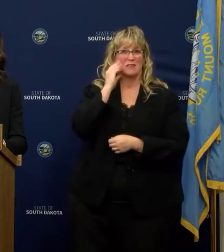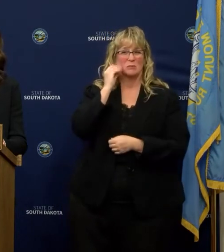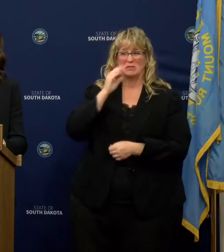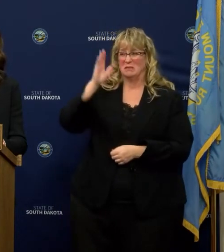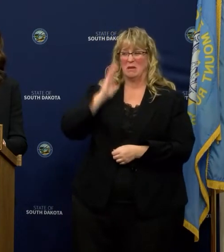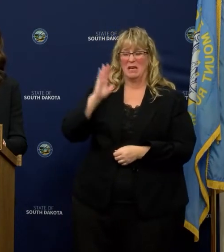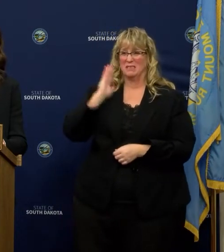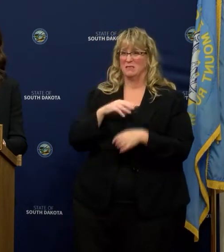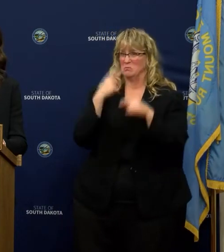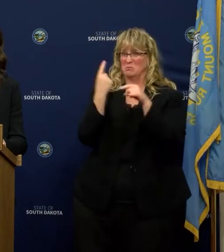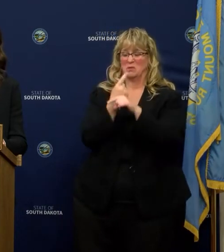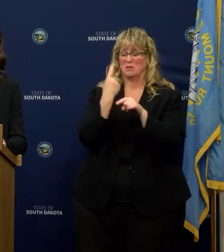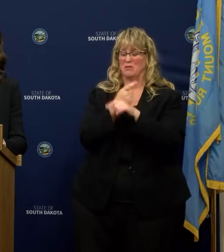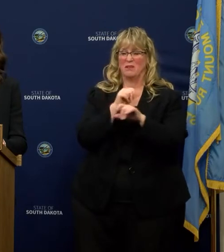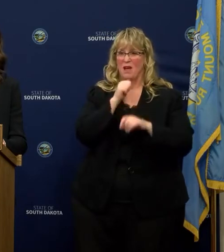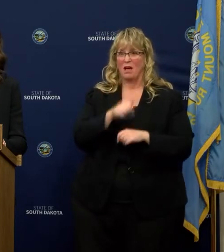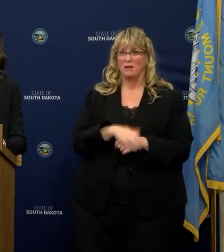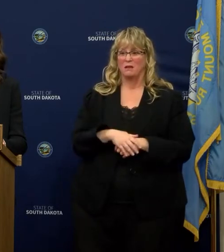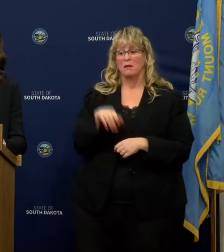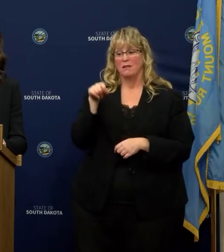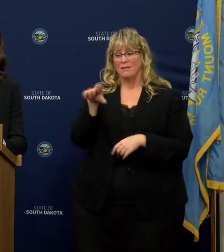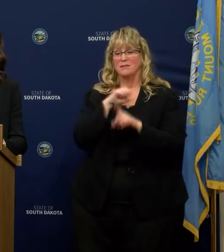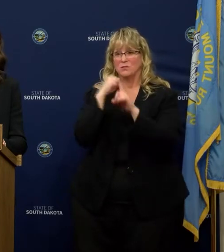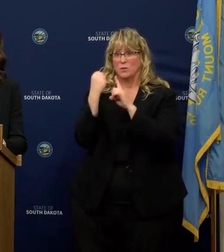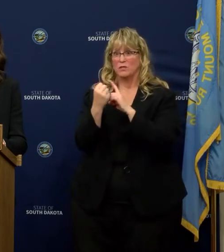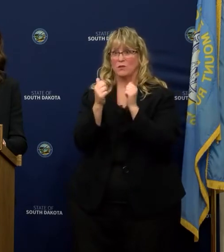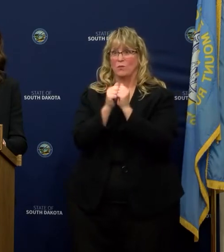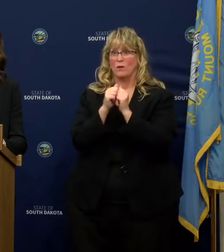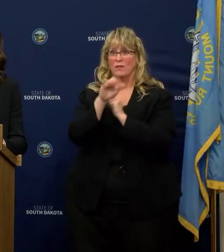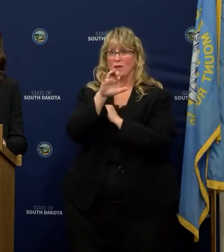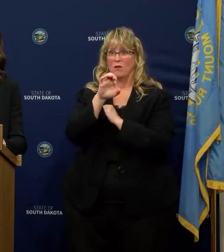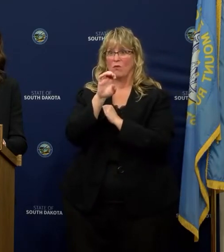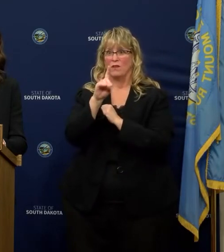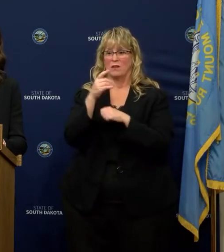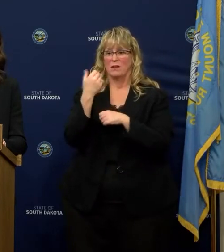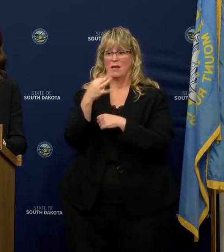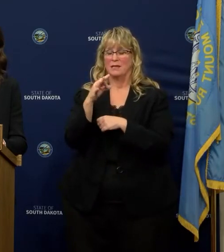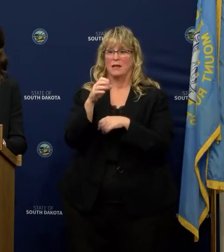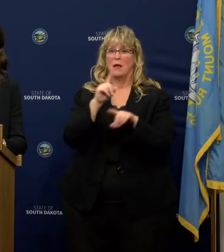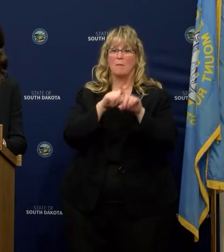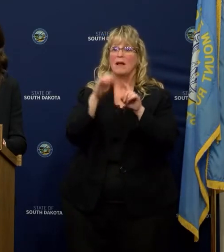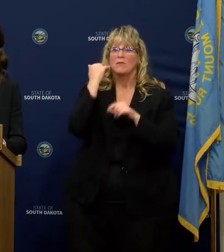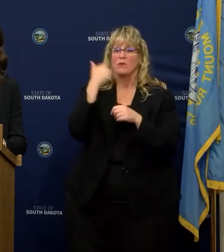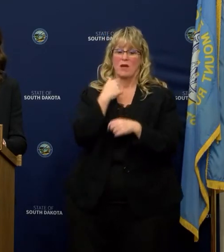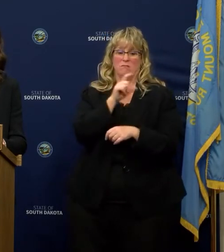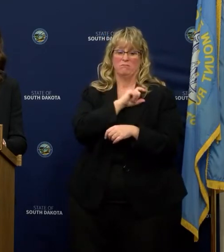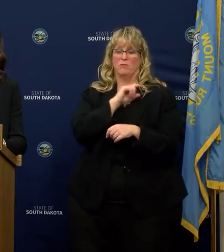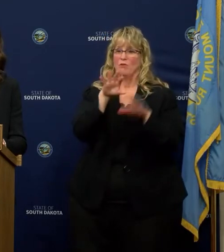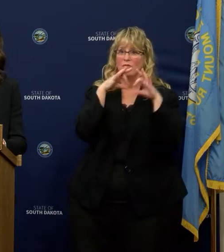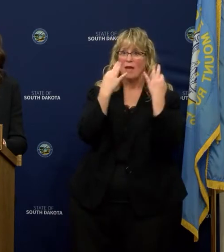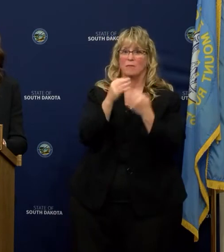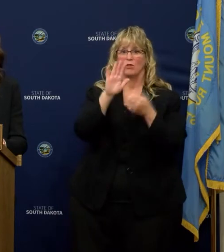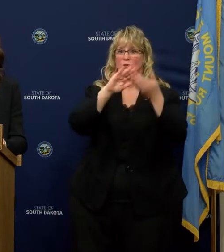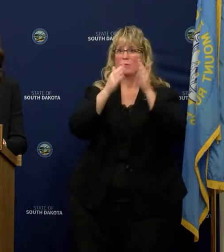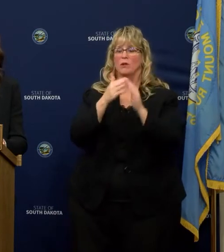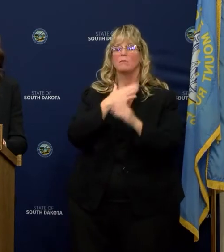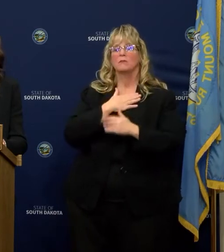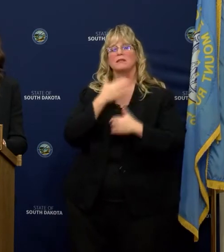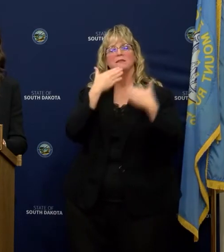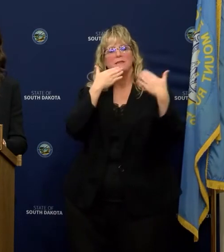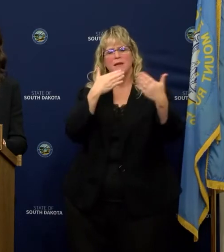past on a regular basis because of the situation that we're in. But if you have a law enforcement officer in your family or in your community, reach out to